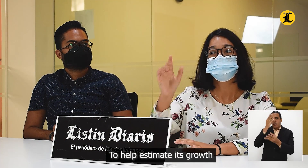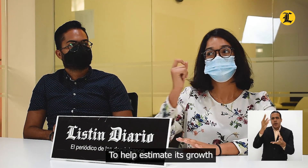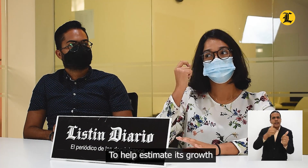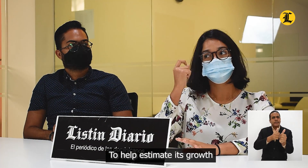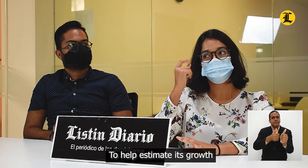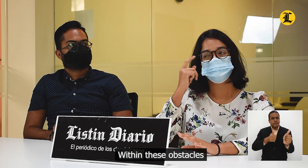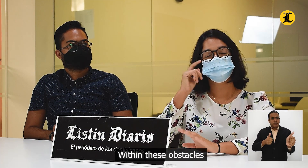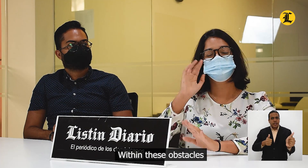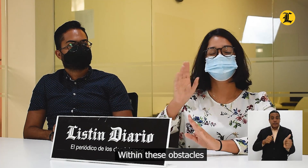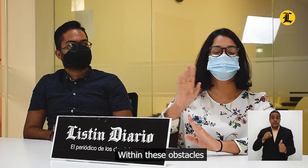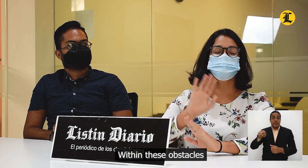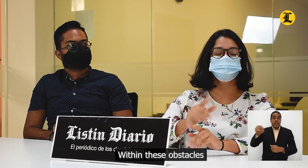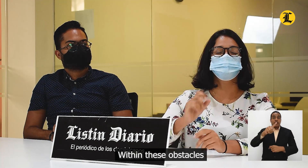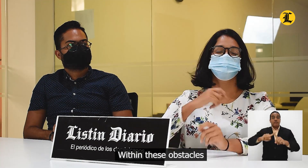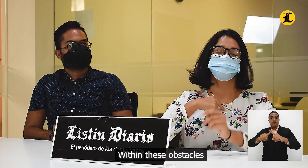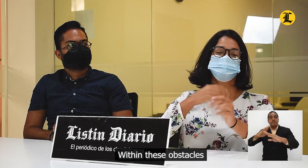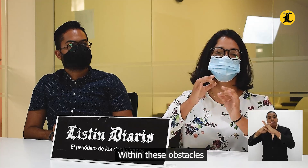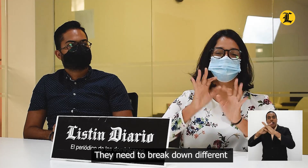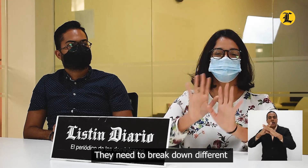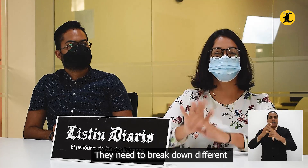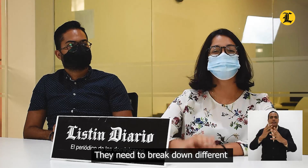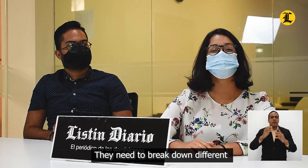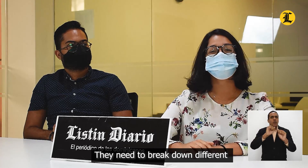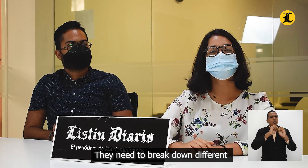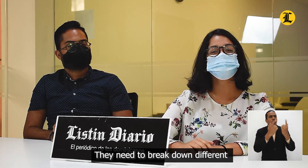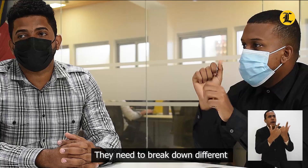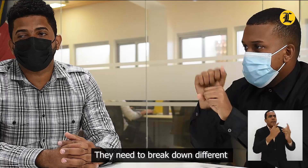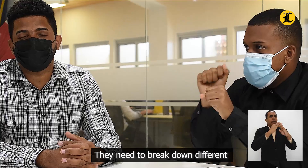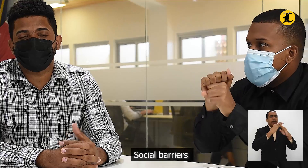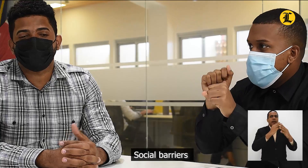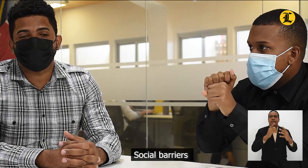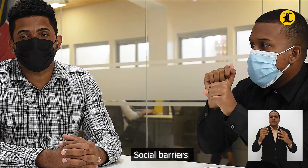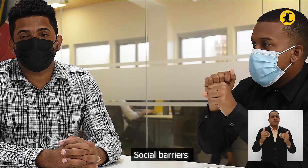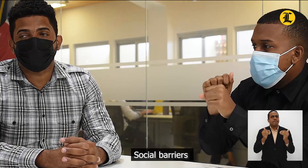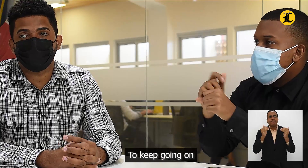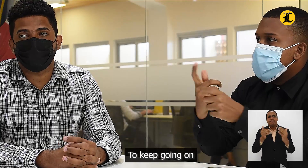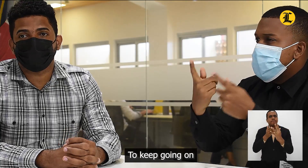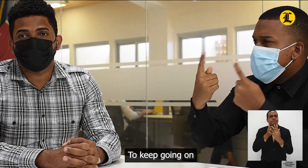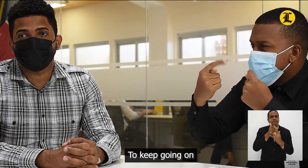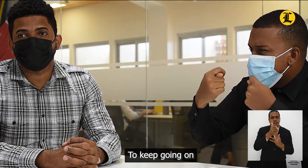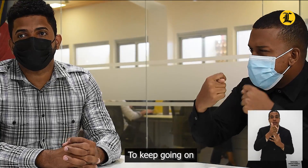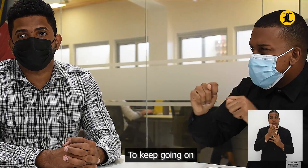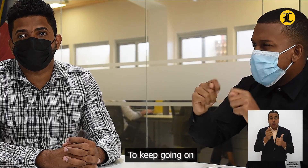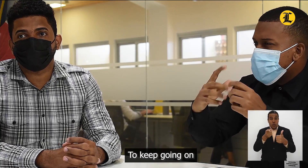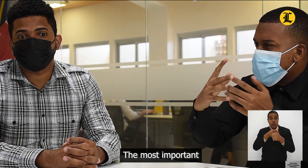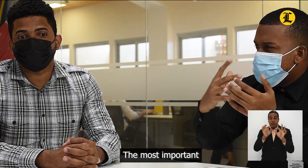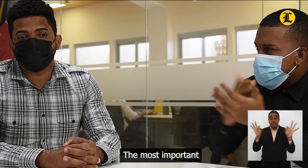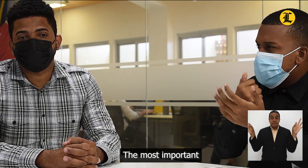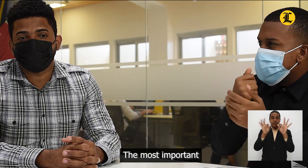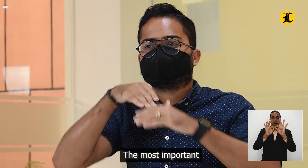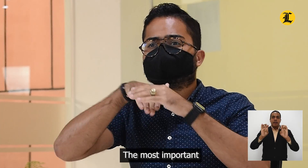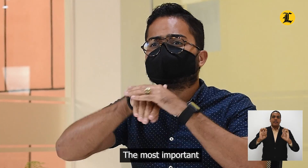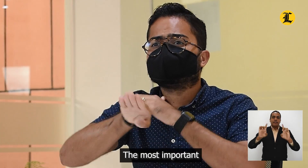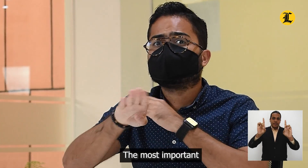growth. Within these obstacles, they need to break down different social barriers to keep going on.